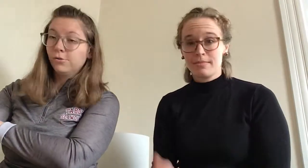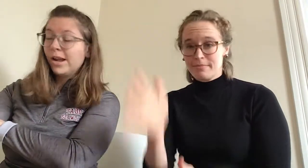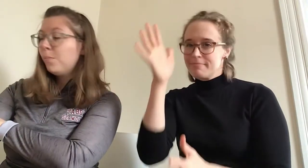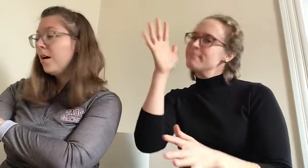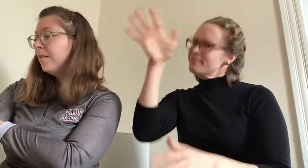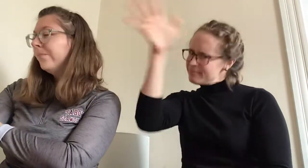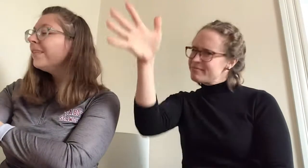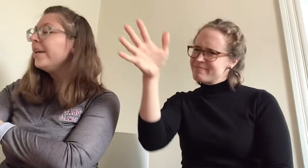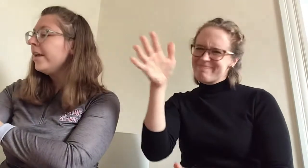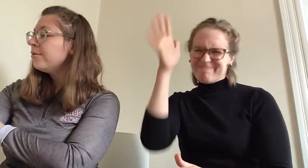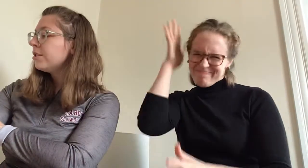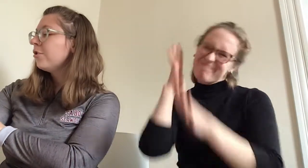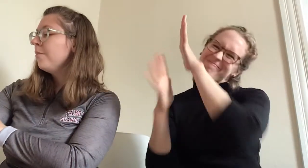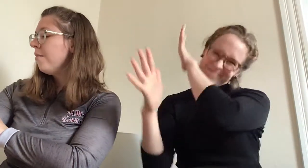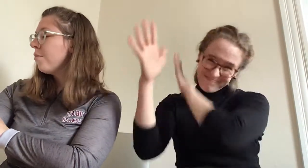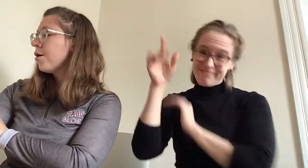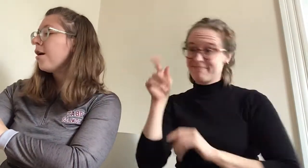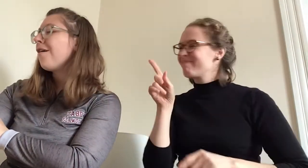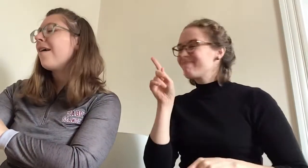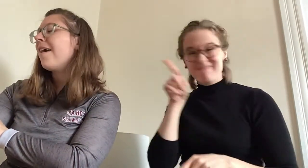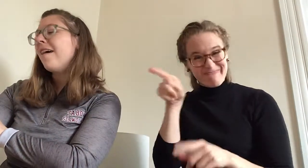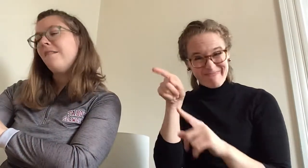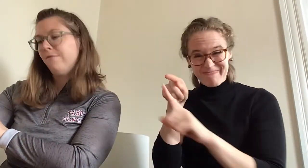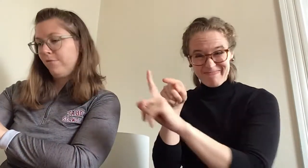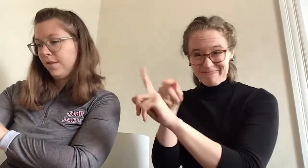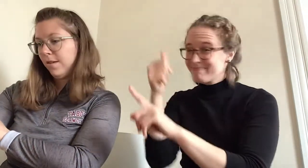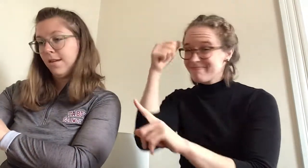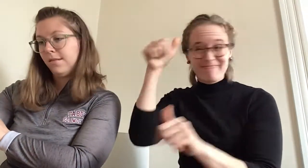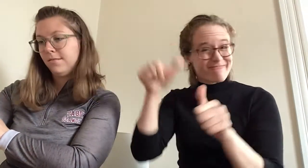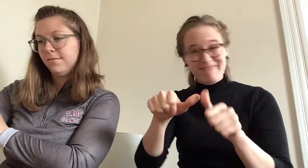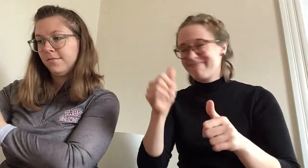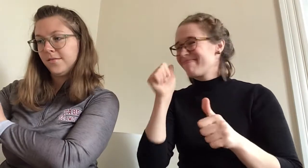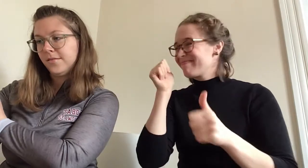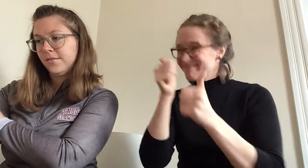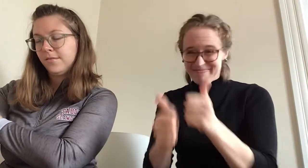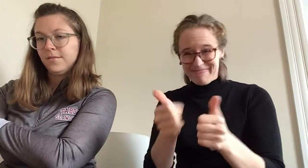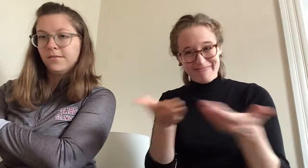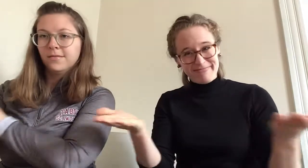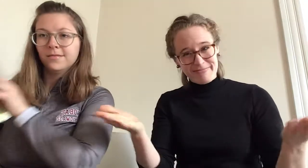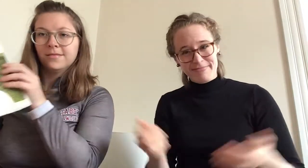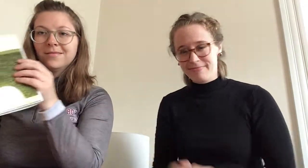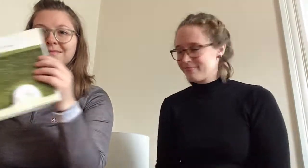So Grandpa, he used to remember everything.